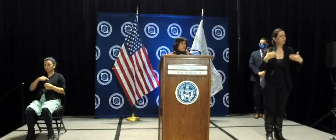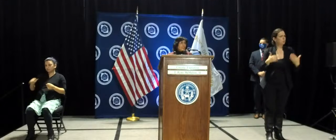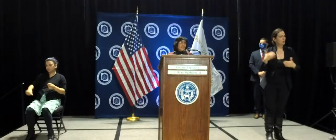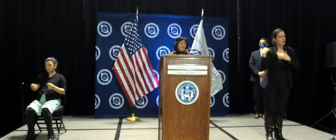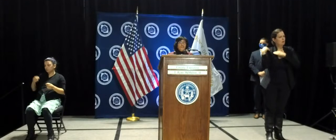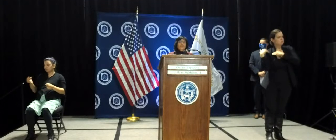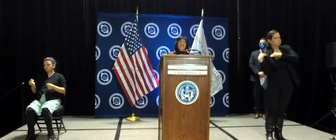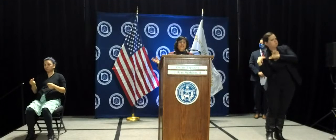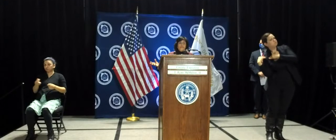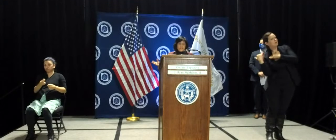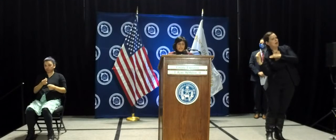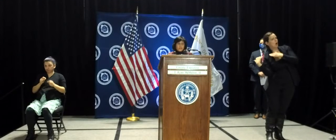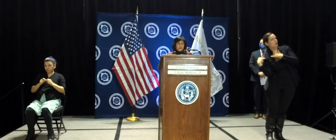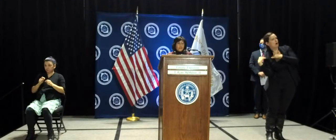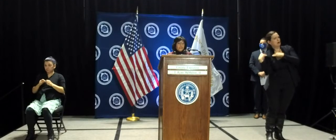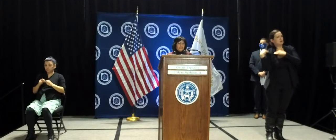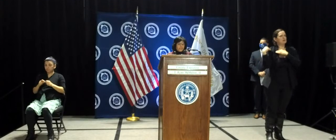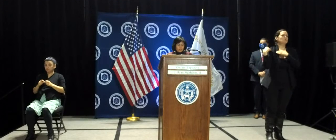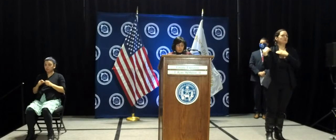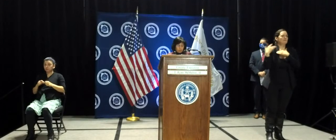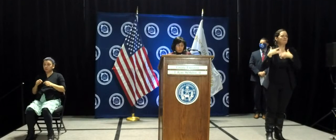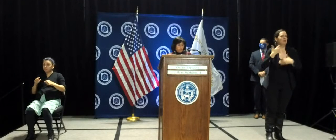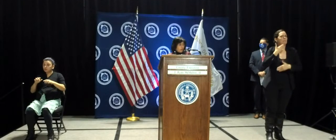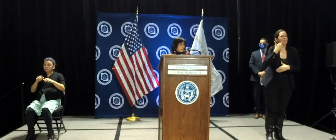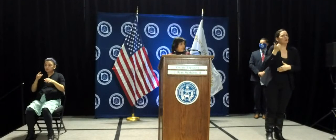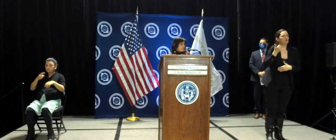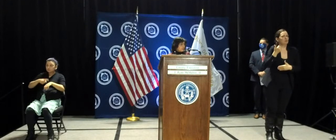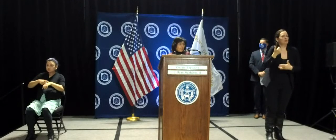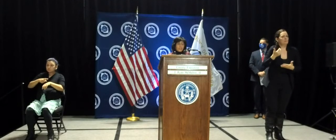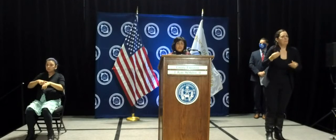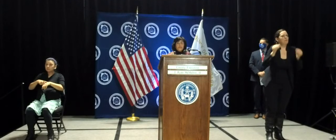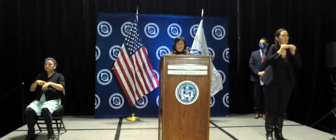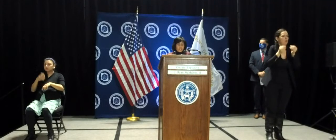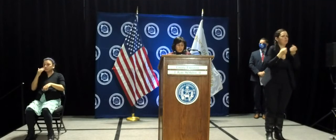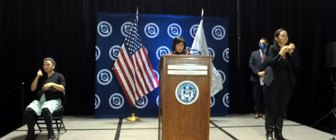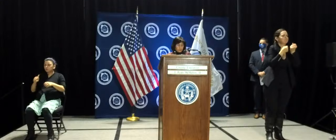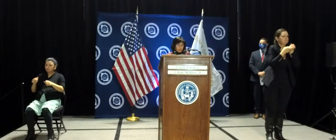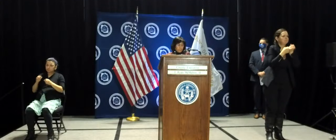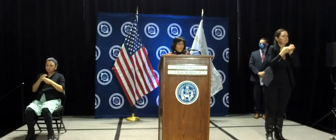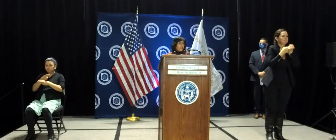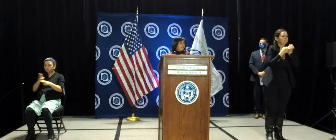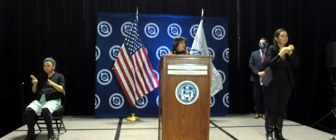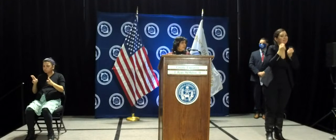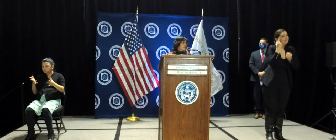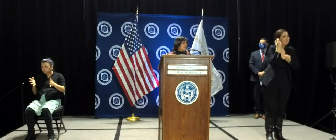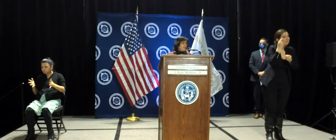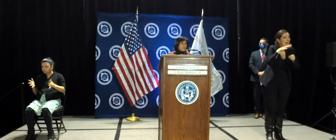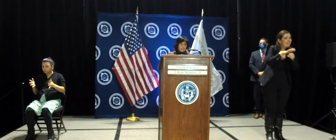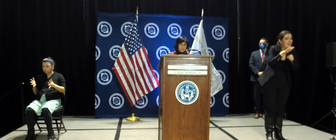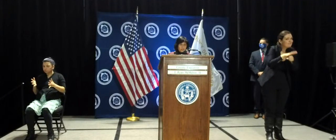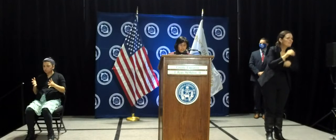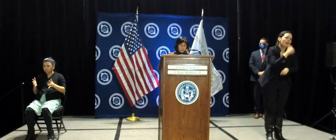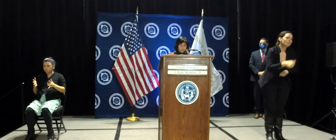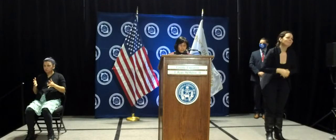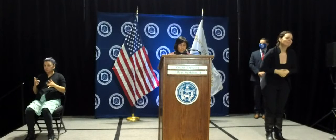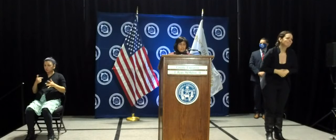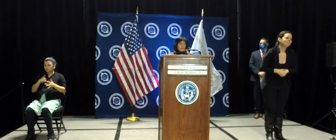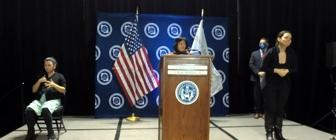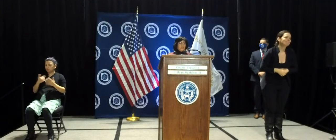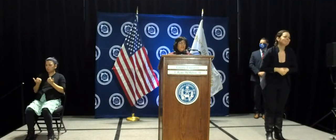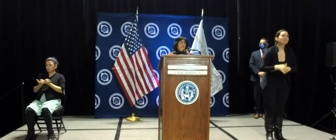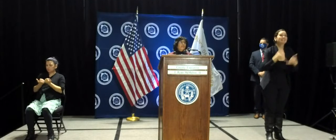it seems like it's not enough at this point. So I'm here to remind people, as soon as you get the test